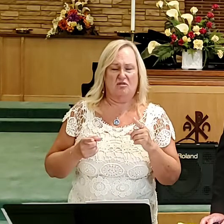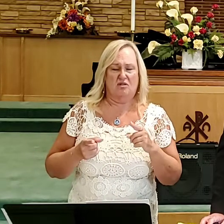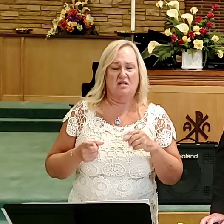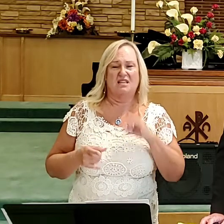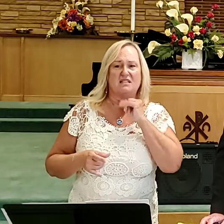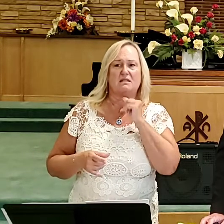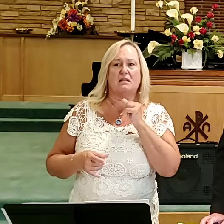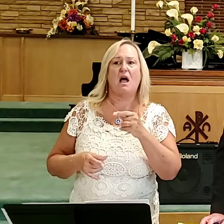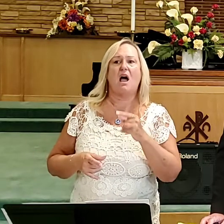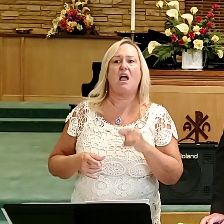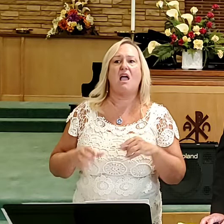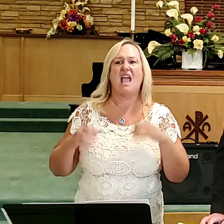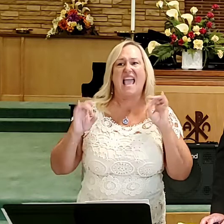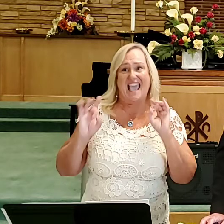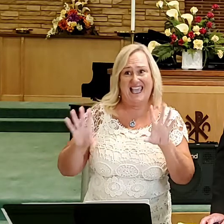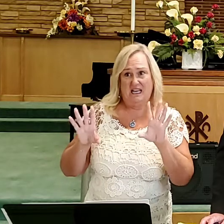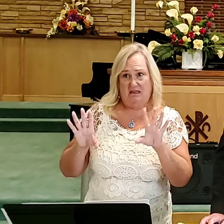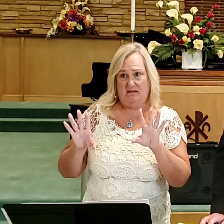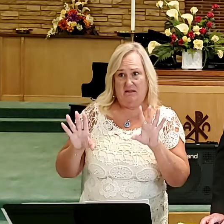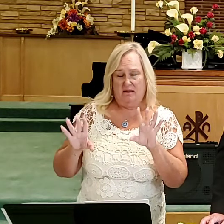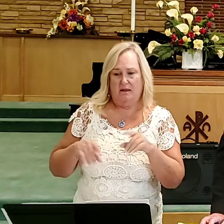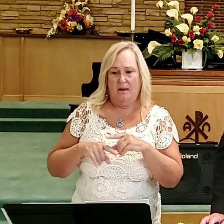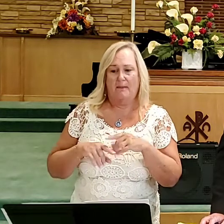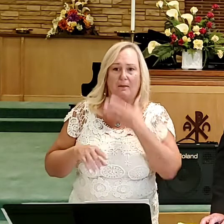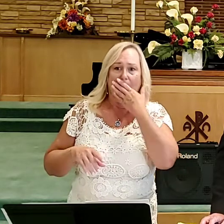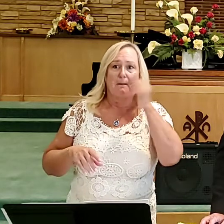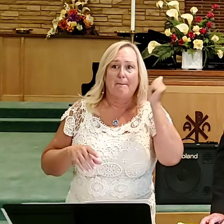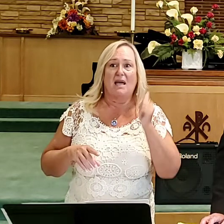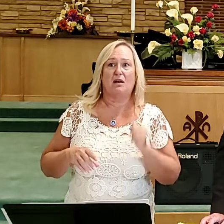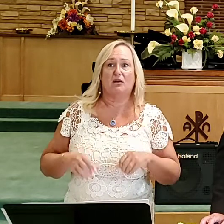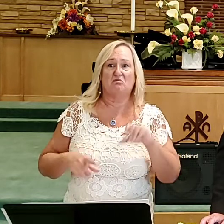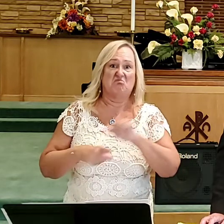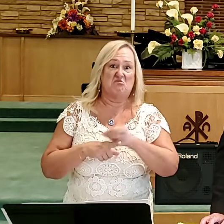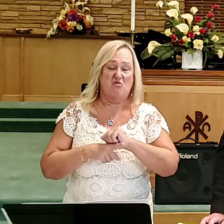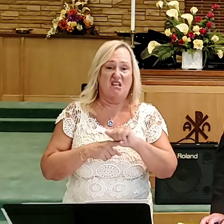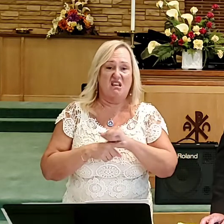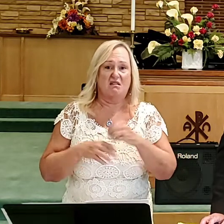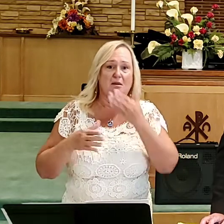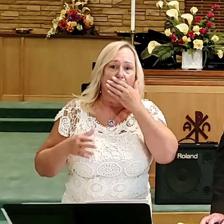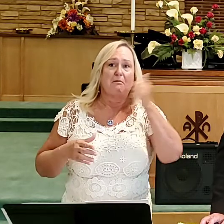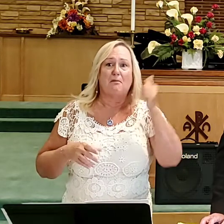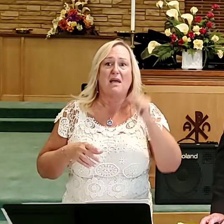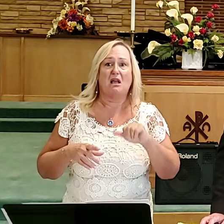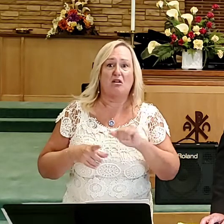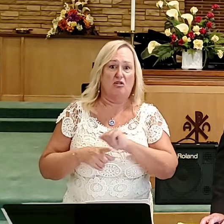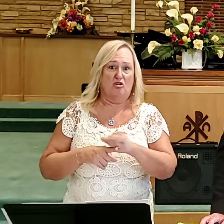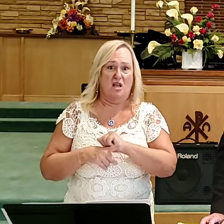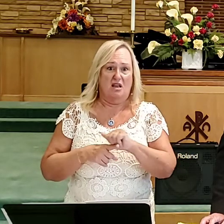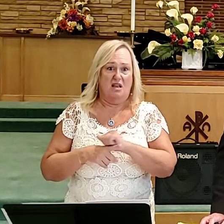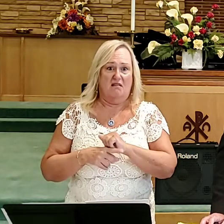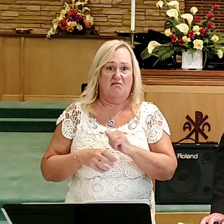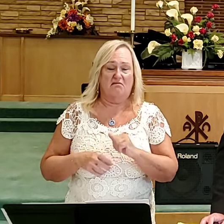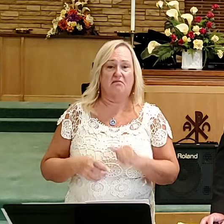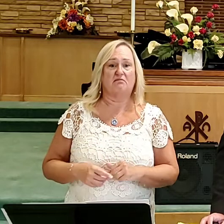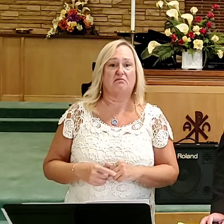is not hating, but better training, better coaching, if you